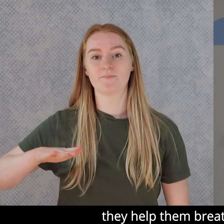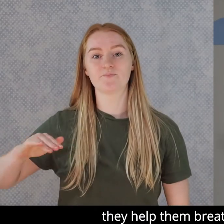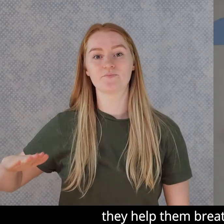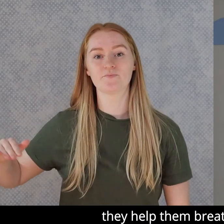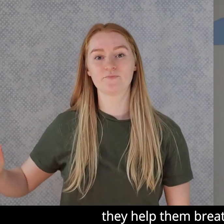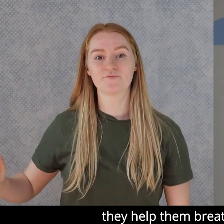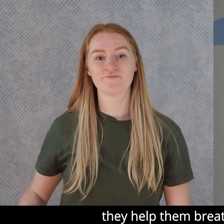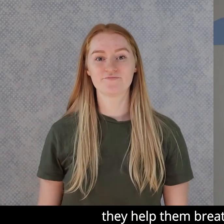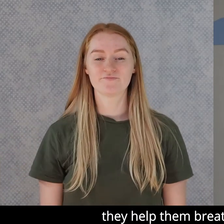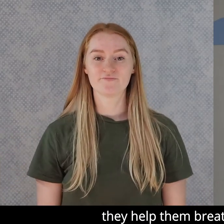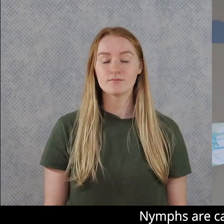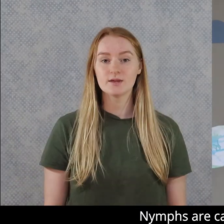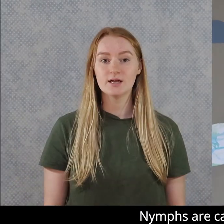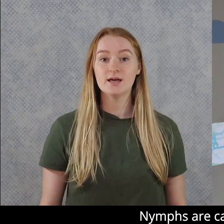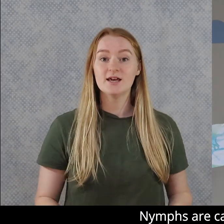underwater.